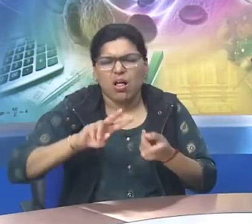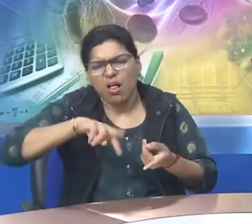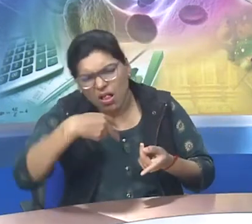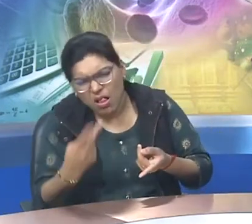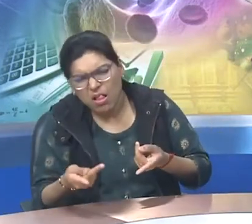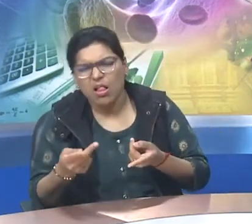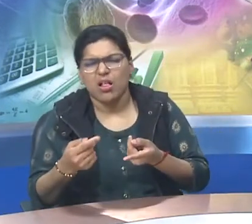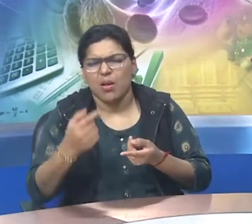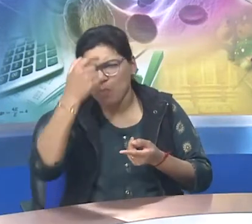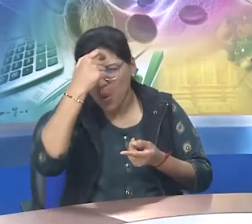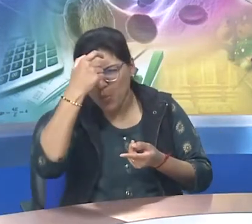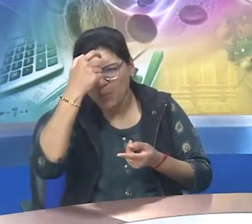whatever she had.